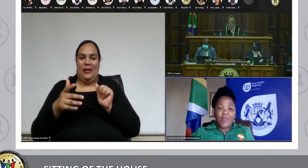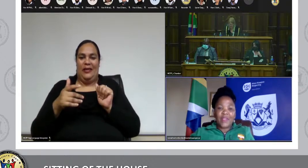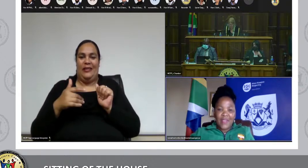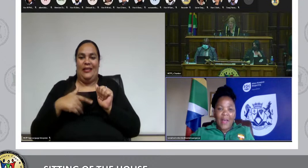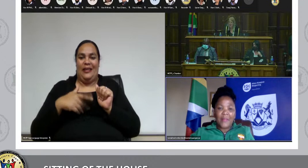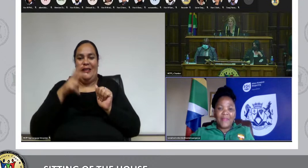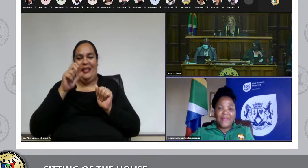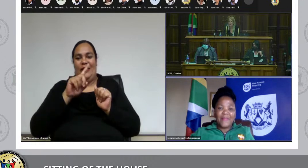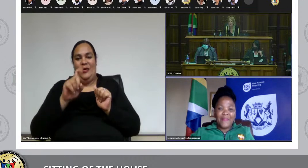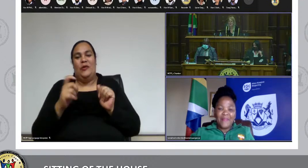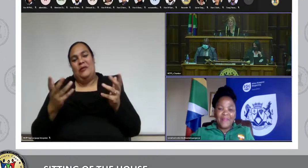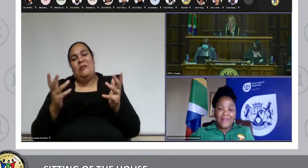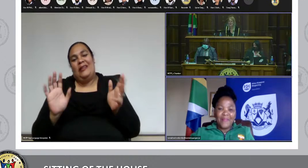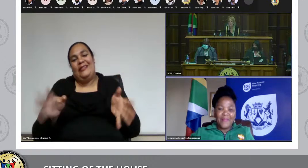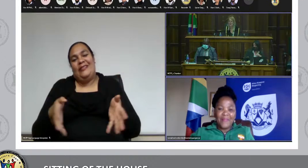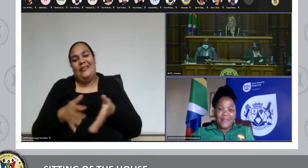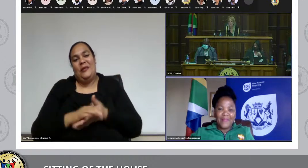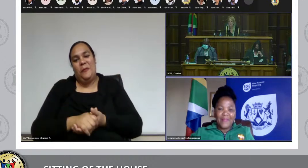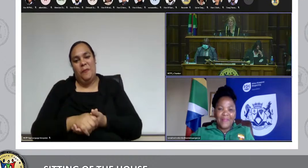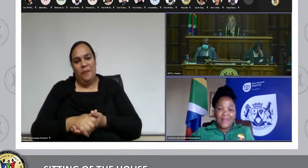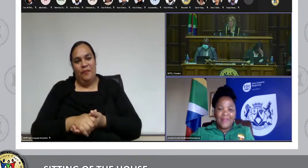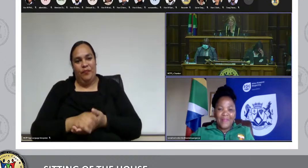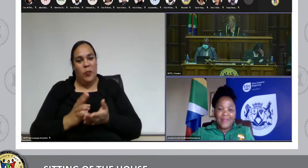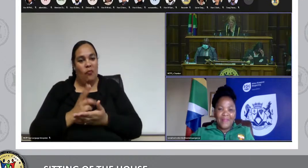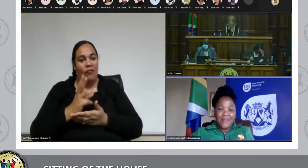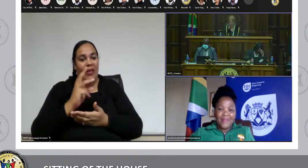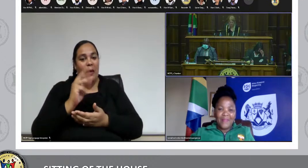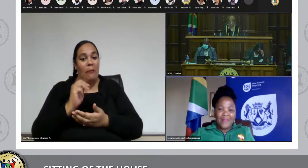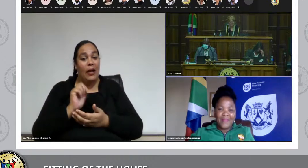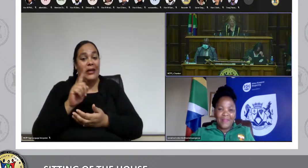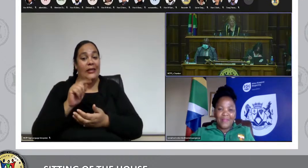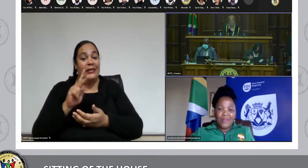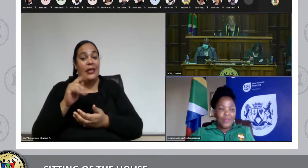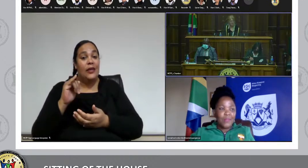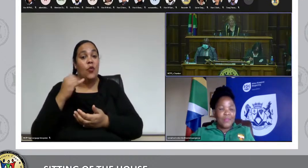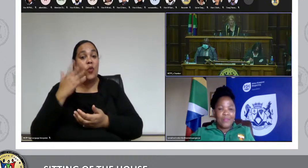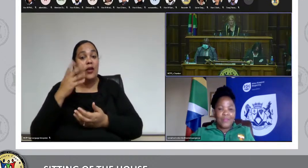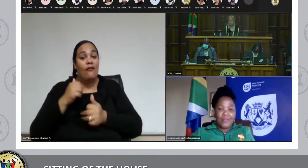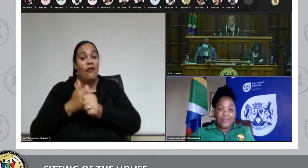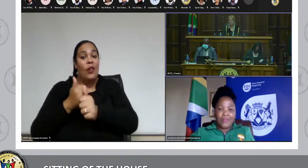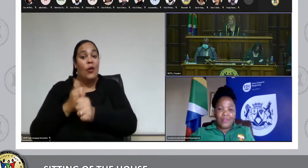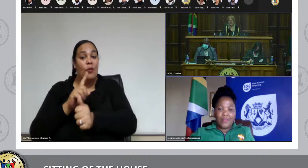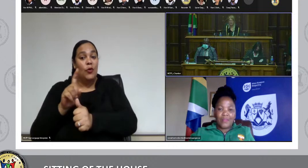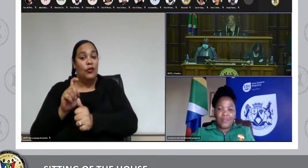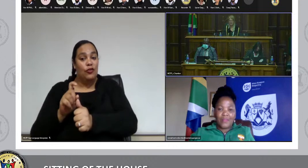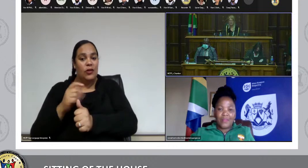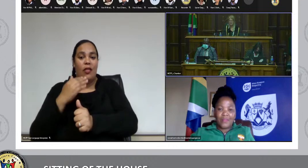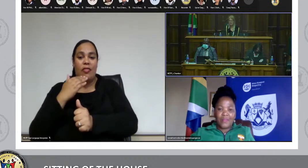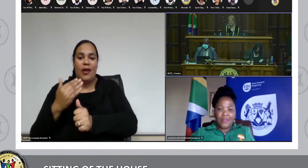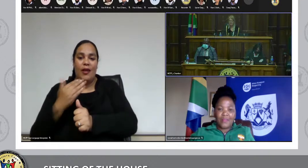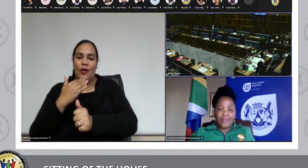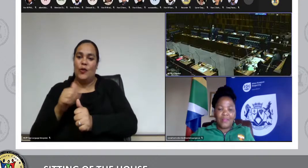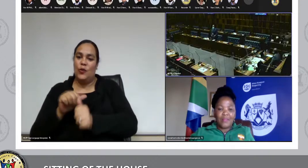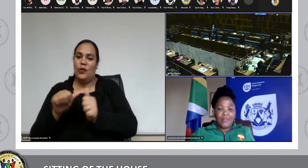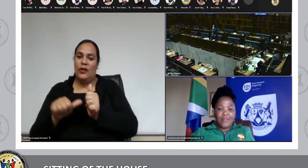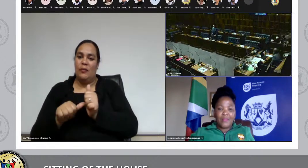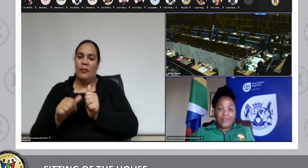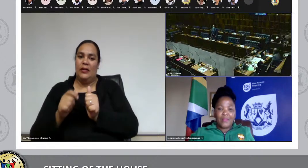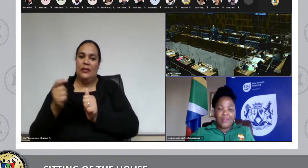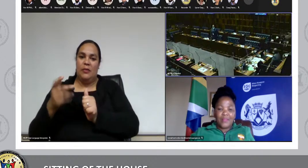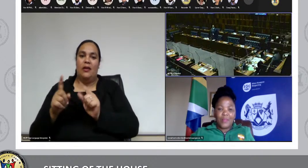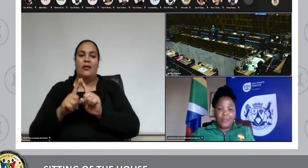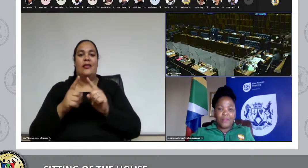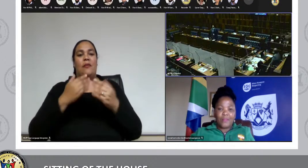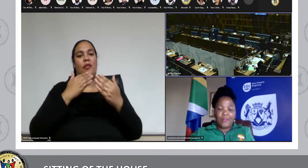questions. But yeah. Thank you. Honourable Mackenzie, do you want a follow-up question? Thank you, Honourable Deputy Speaker, and thank